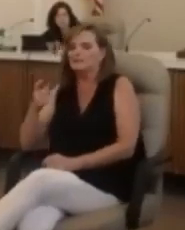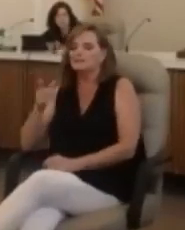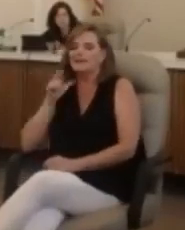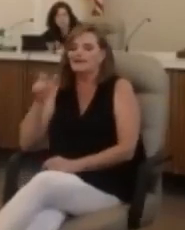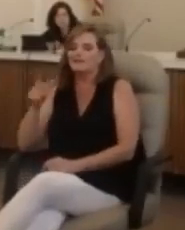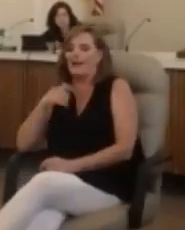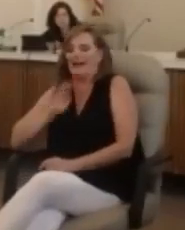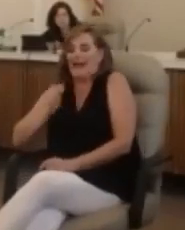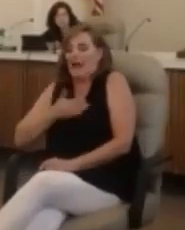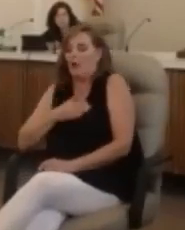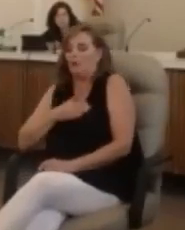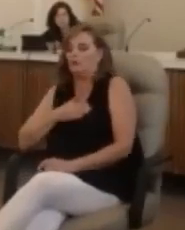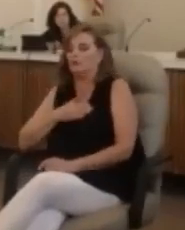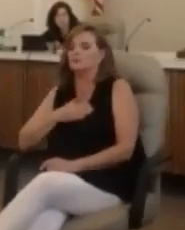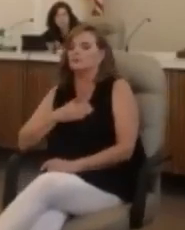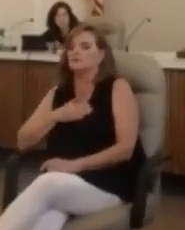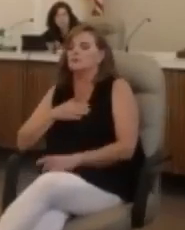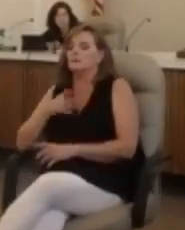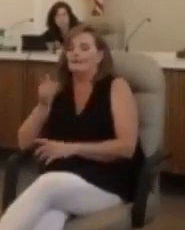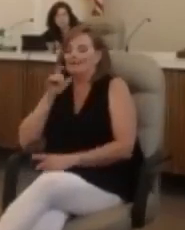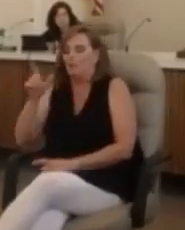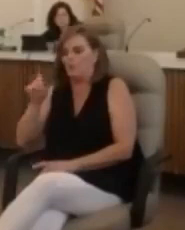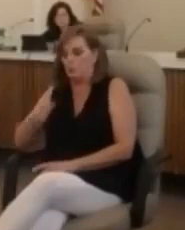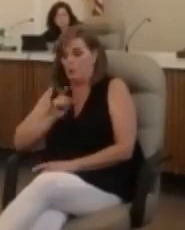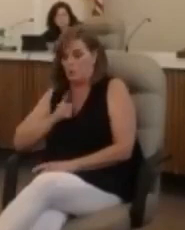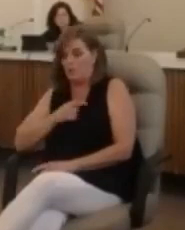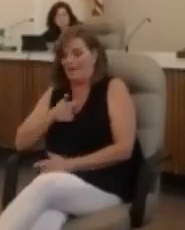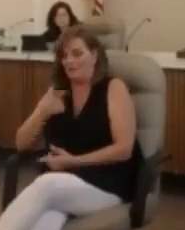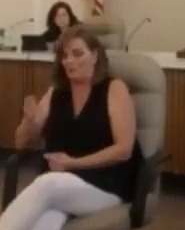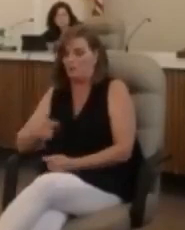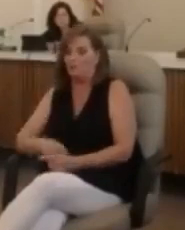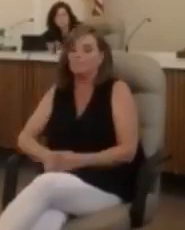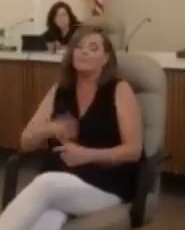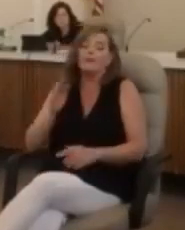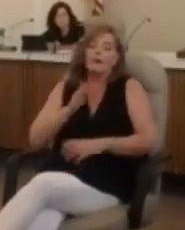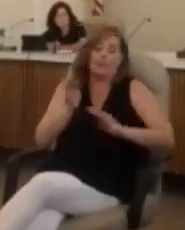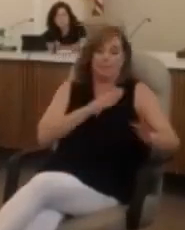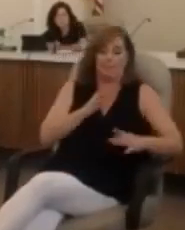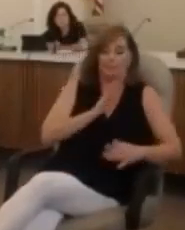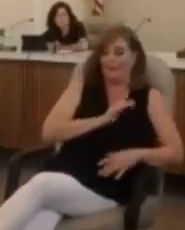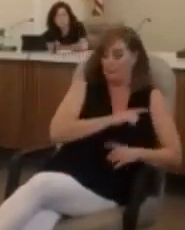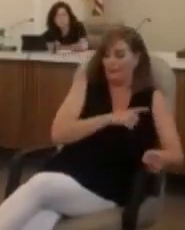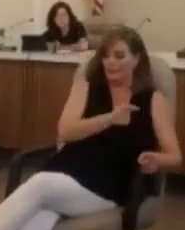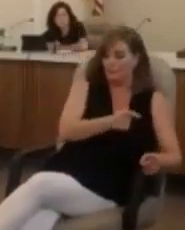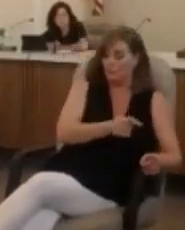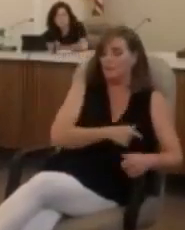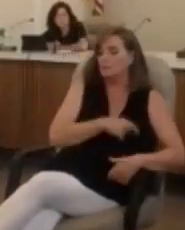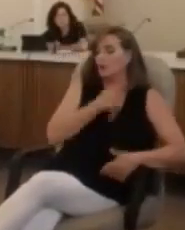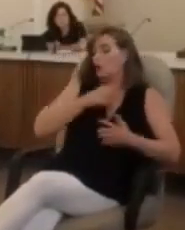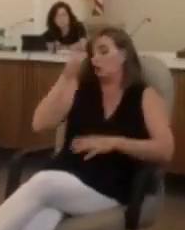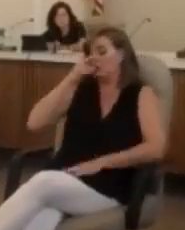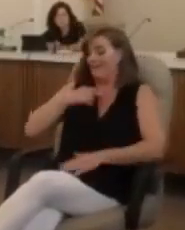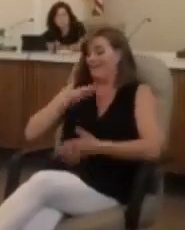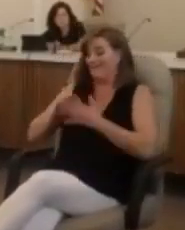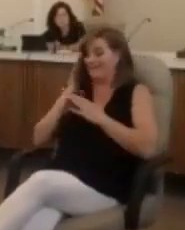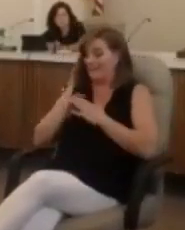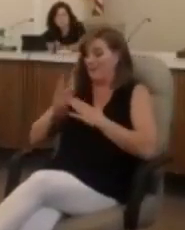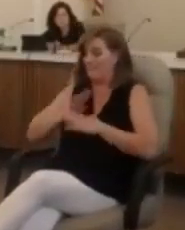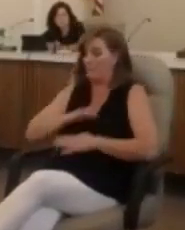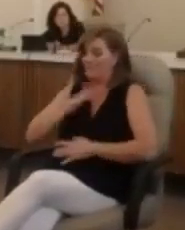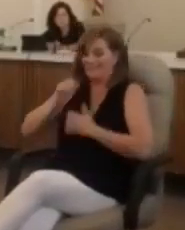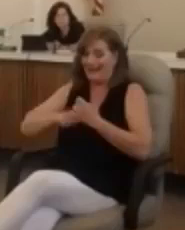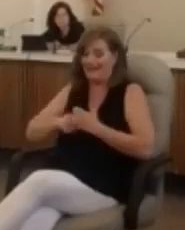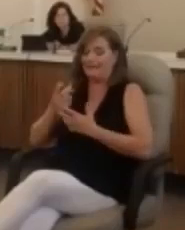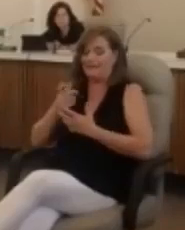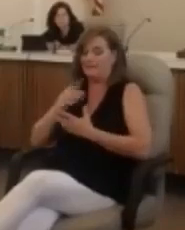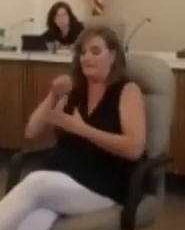jurisdiction. The town board has very limited jurisdiction in this case. The reason why the town board has any jurisdiction at all is